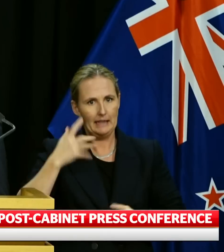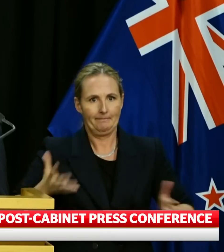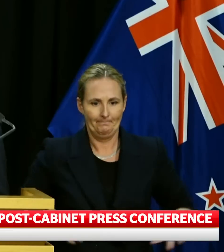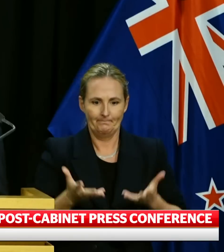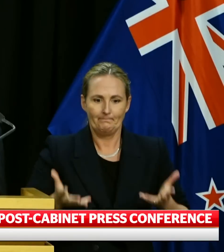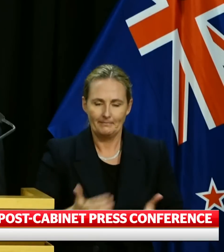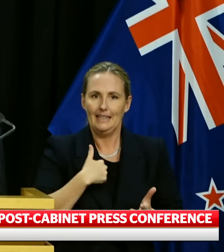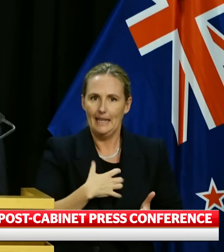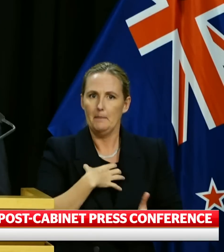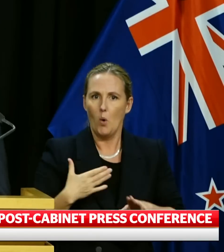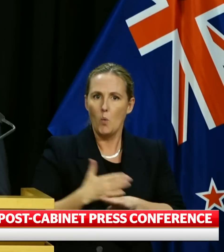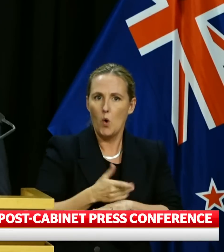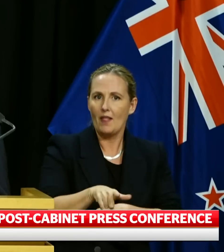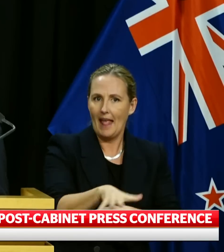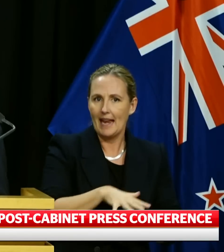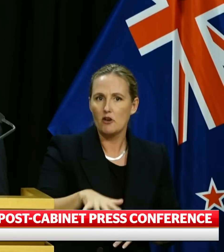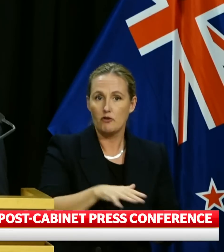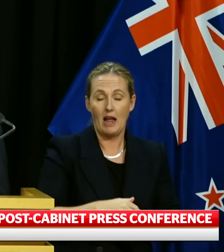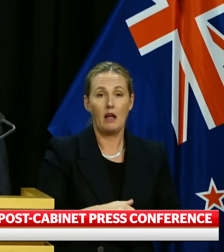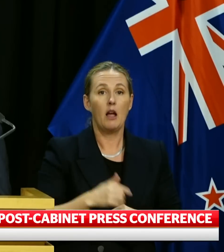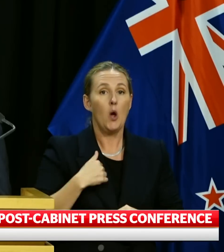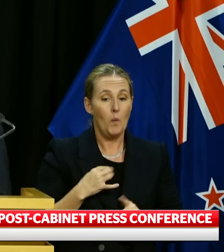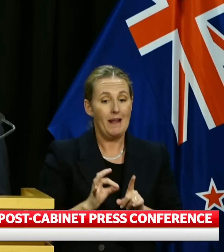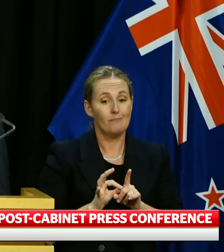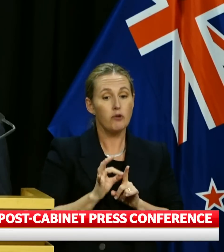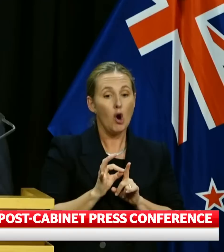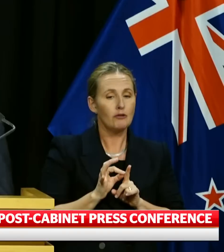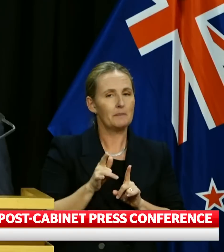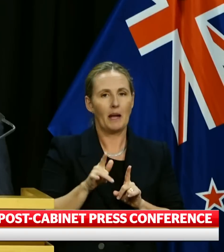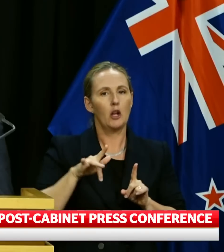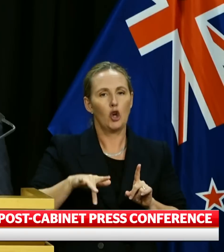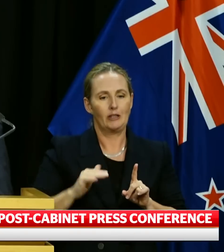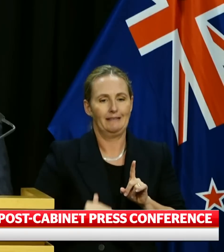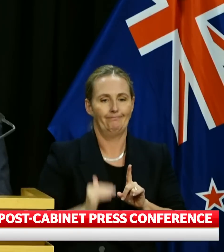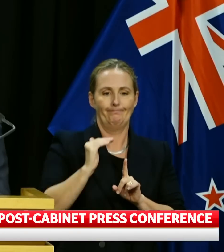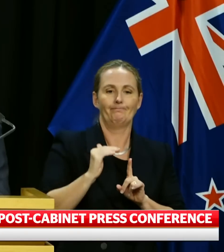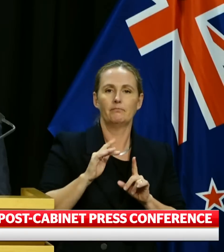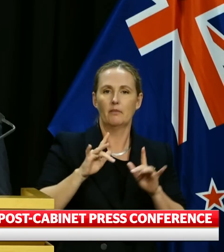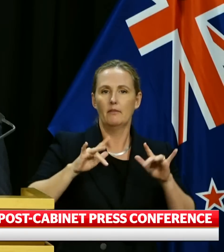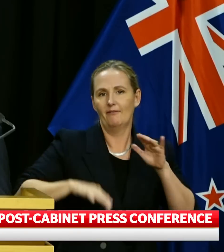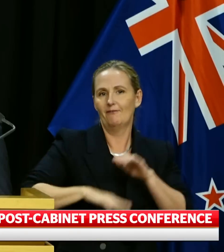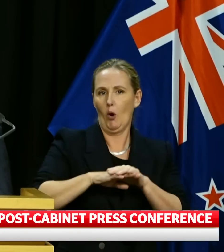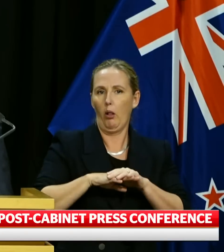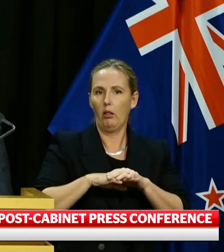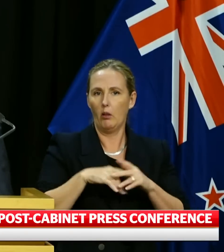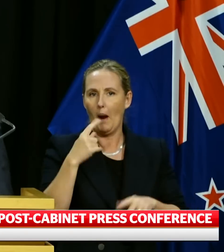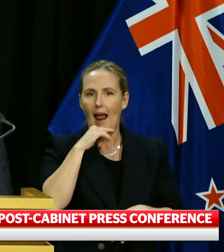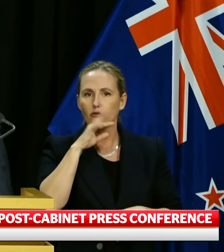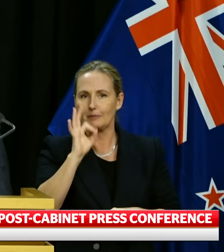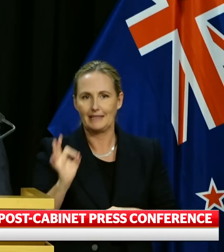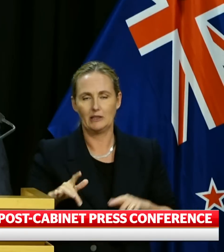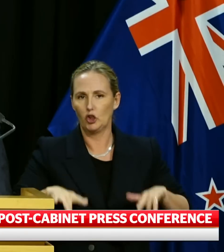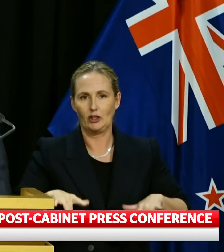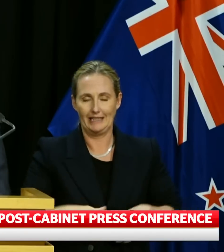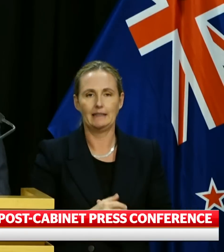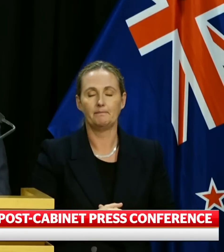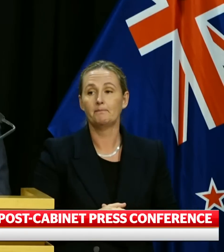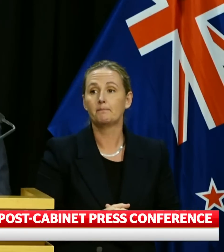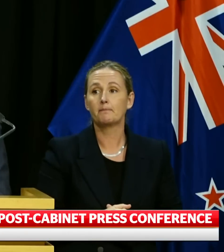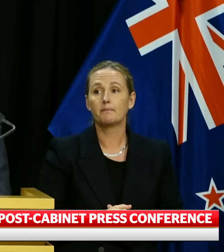again, we've made progress. Are we 100% there yet? No, we're not. I think mental health overall is